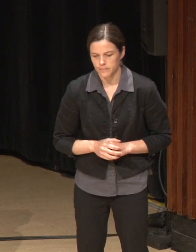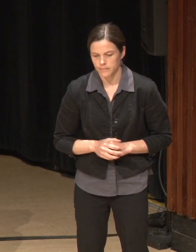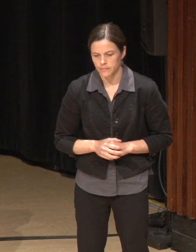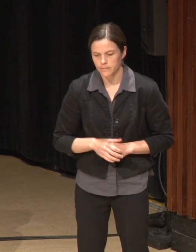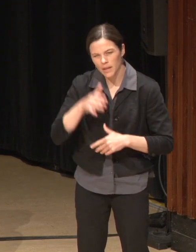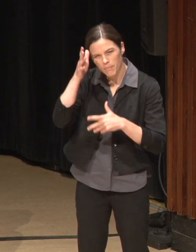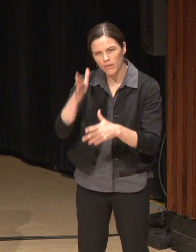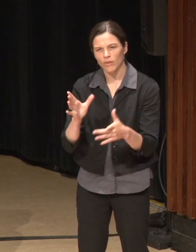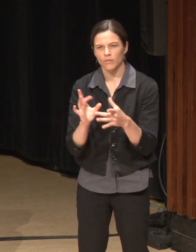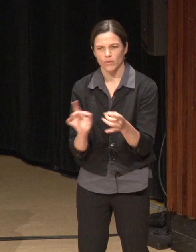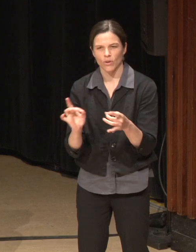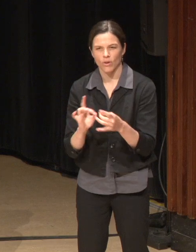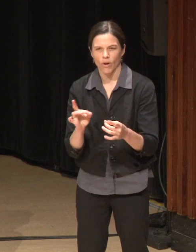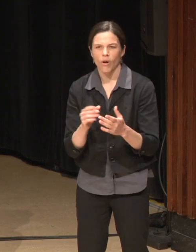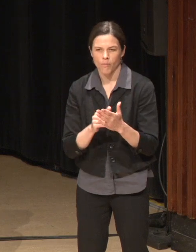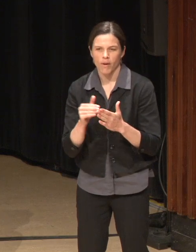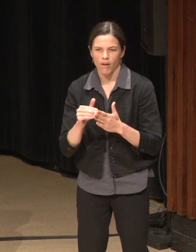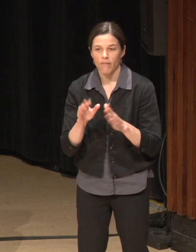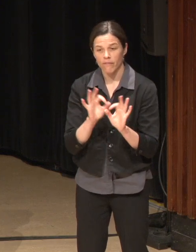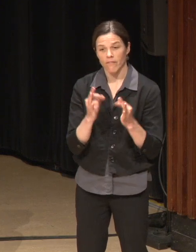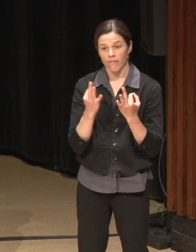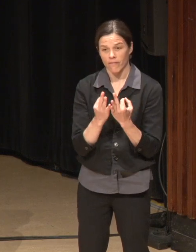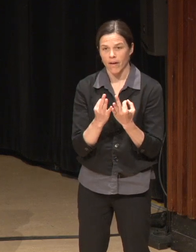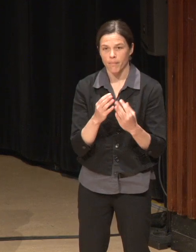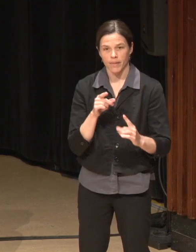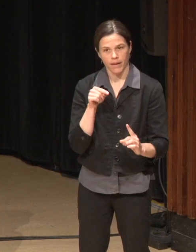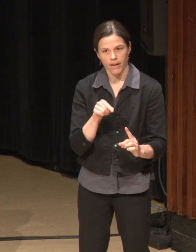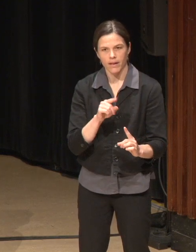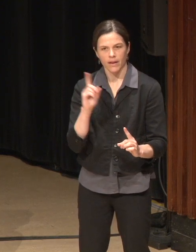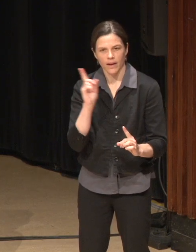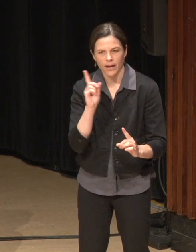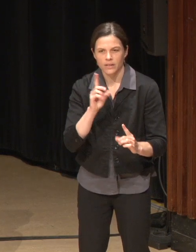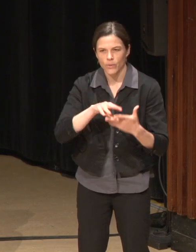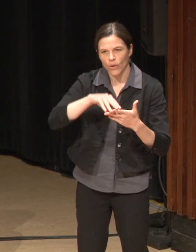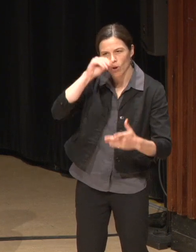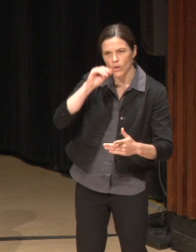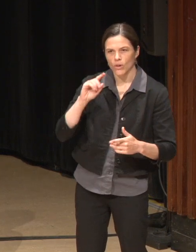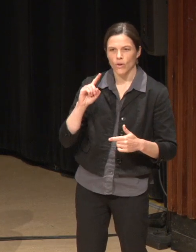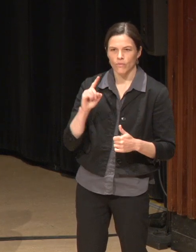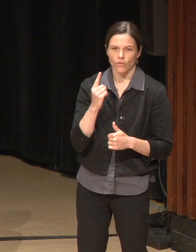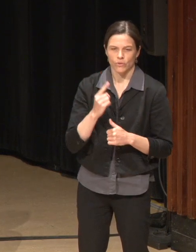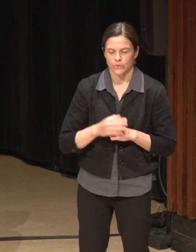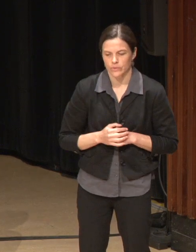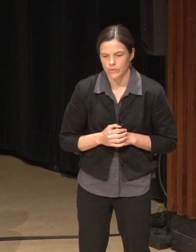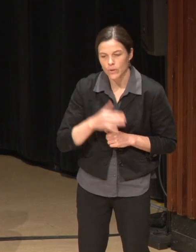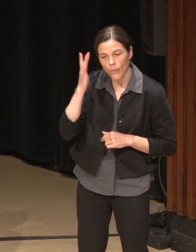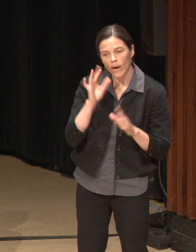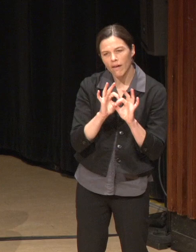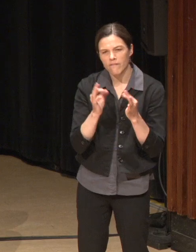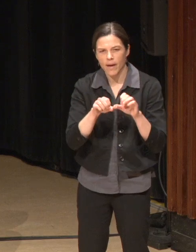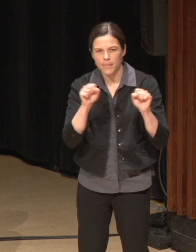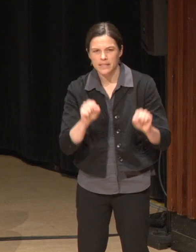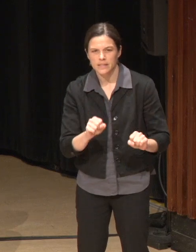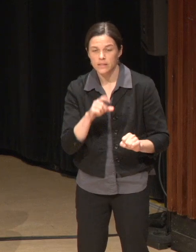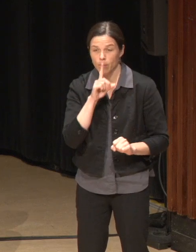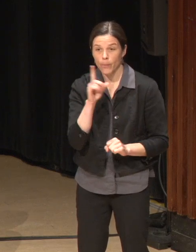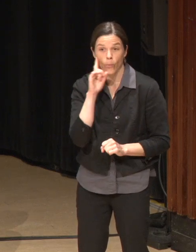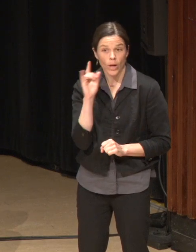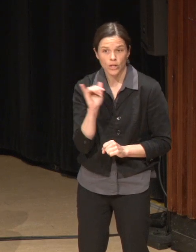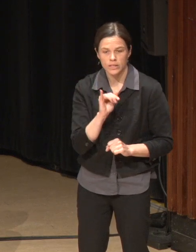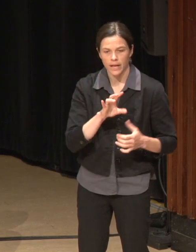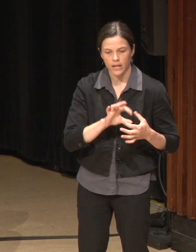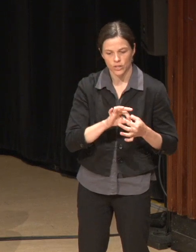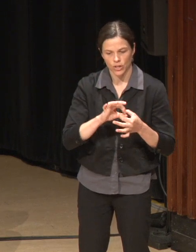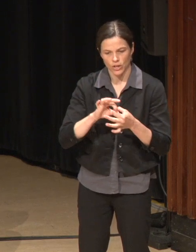family represents the first place of learning for individuals because family systems work like chains, each